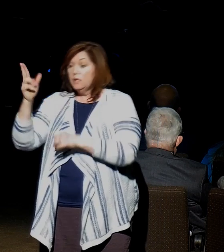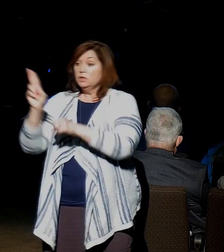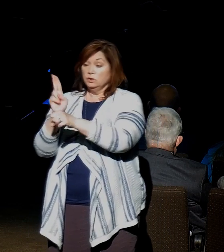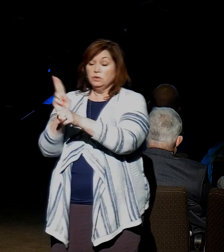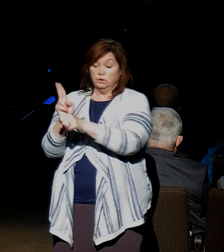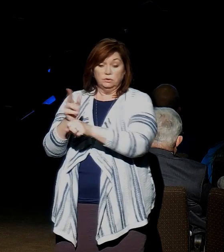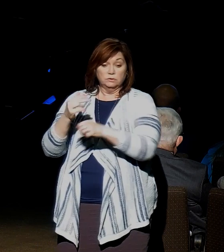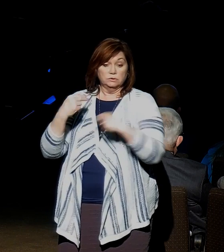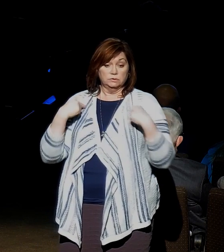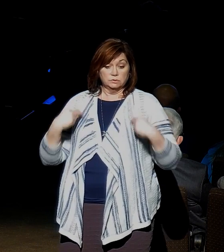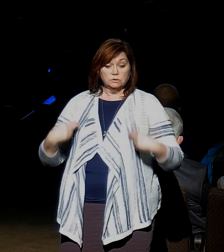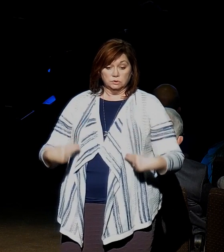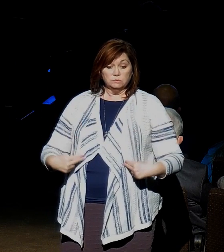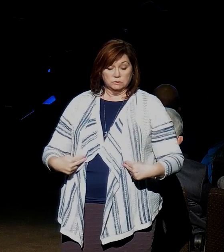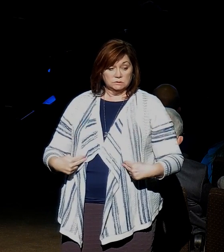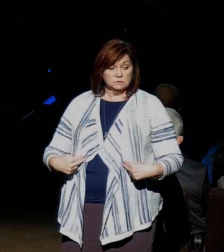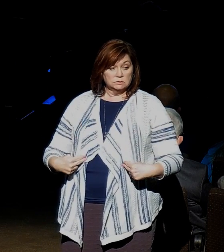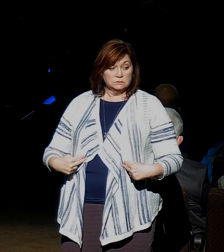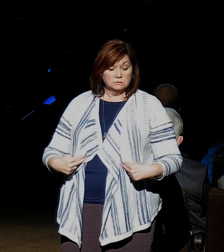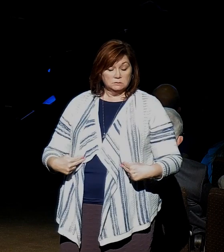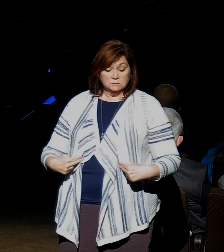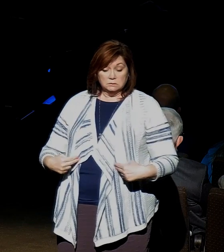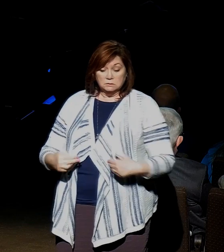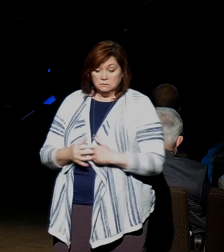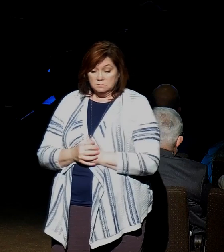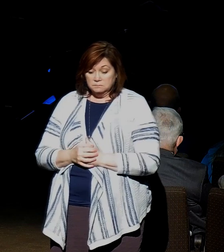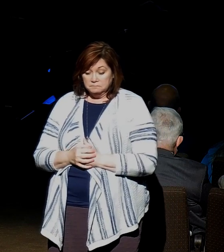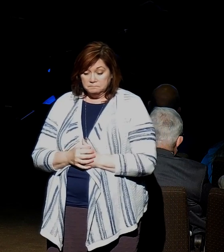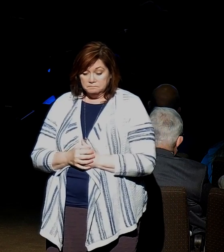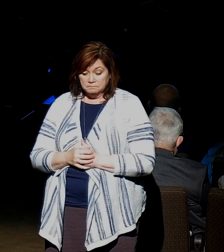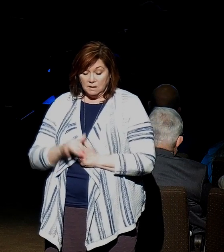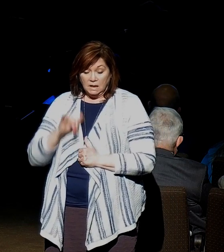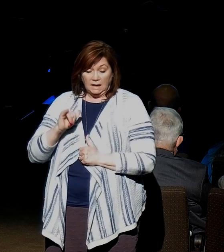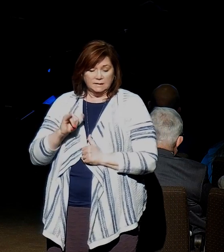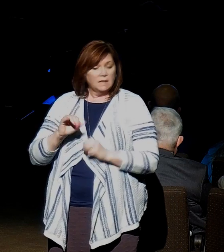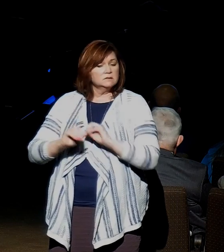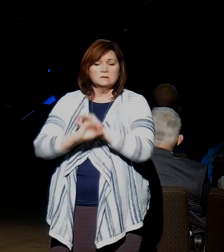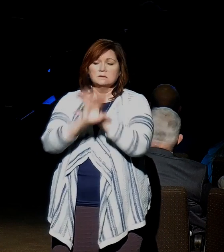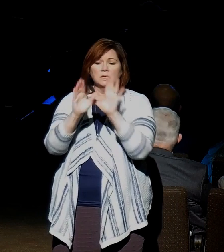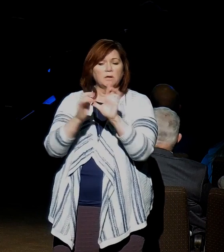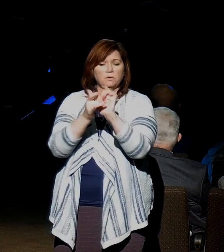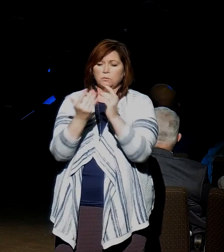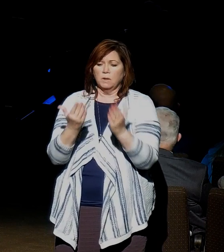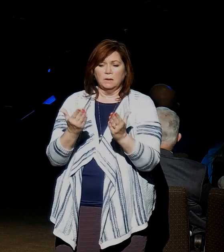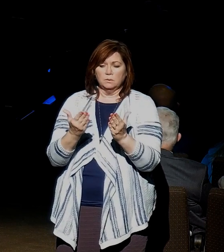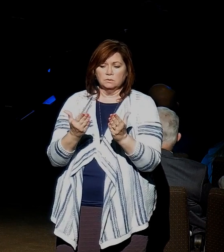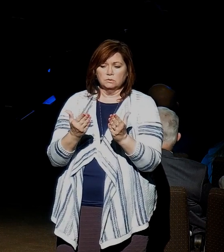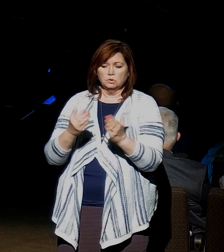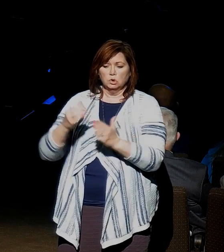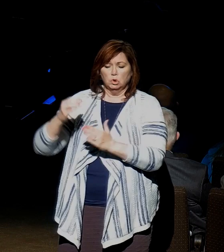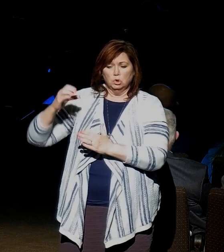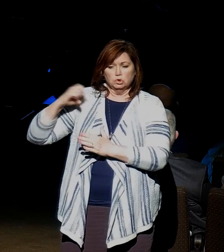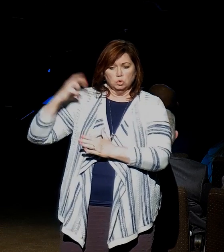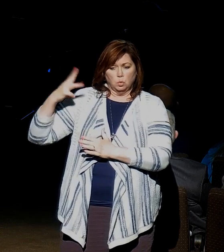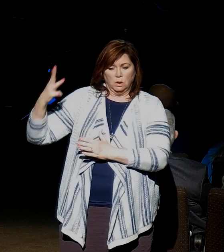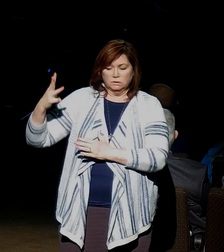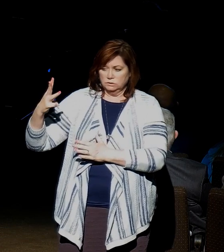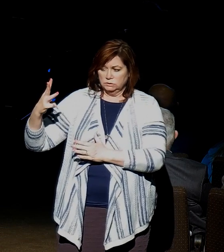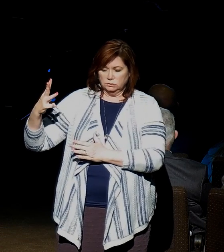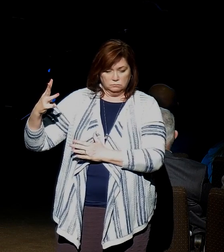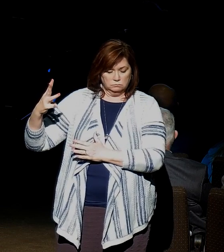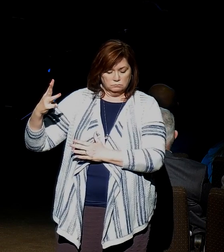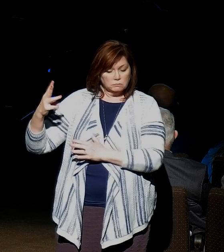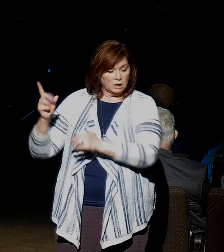human affairs is one of the plainest statements of the Bible. It was George Washington, our first president, who affirmed,